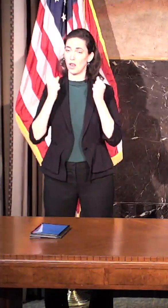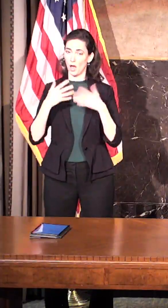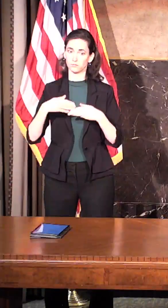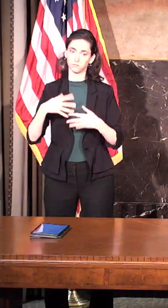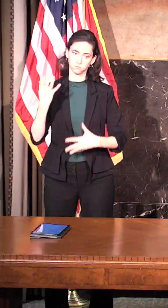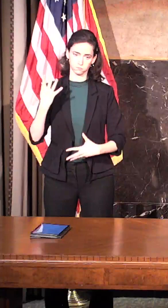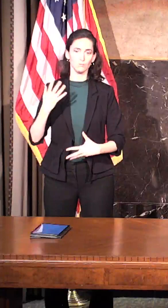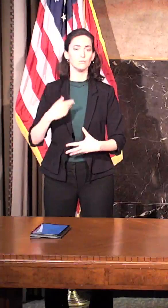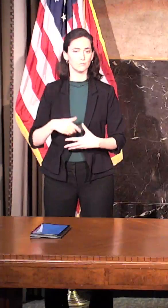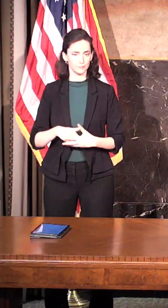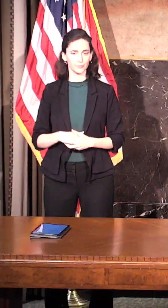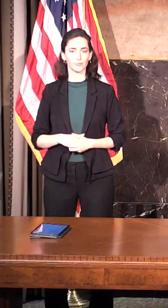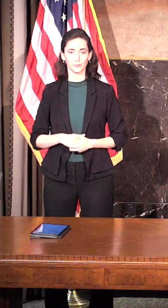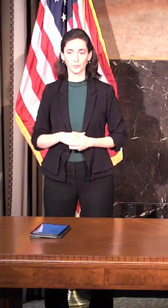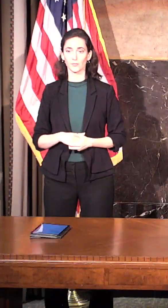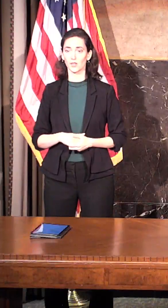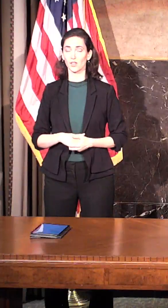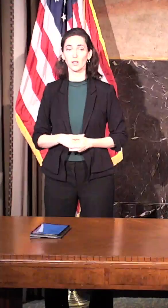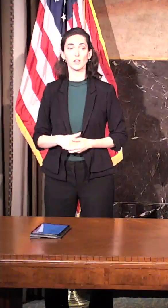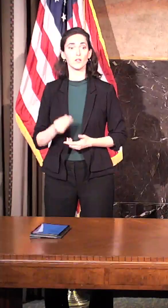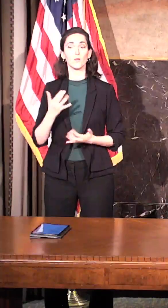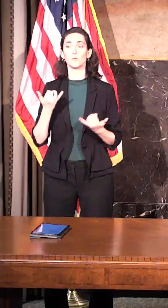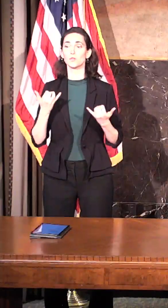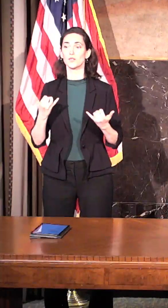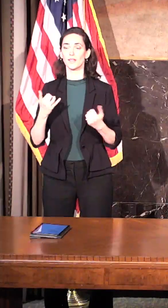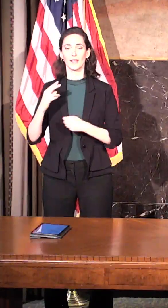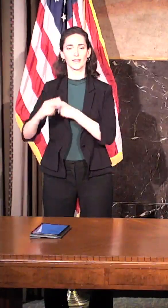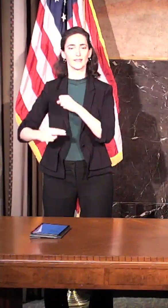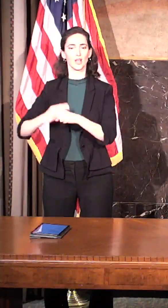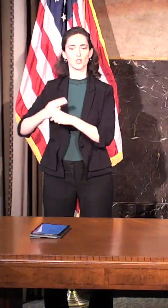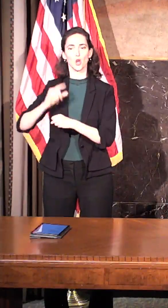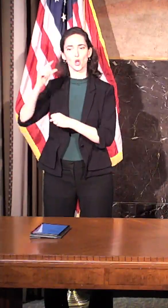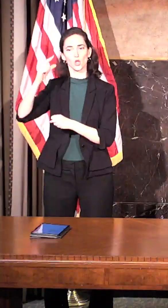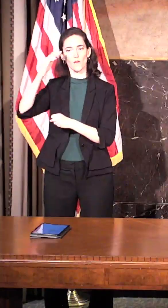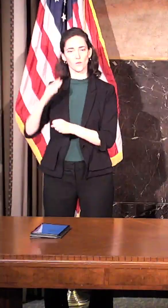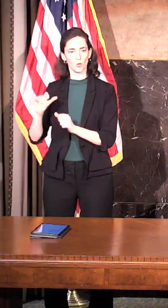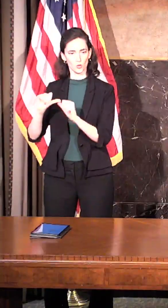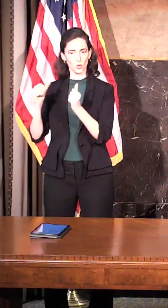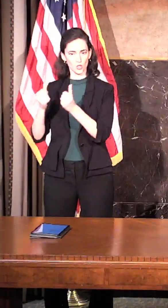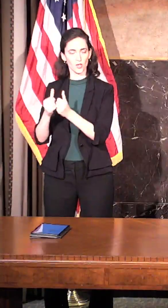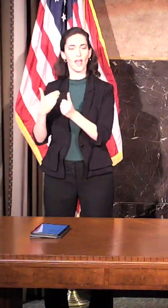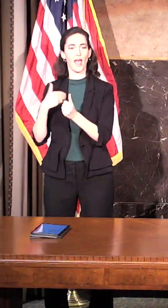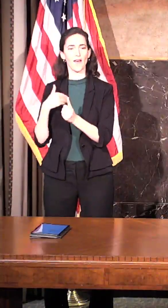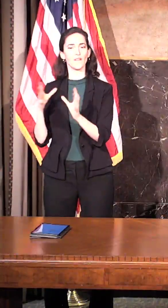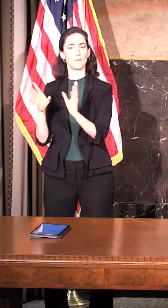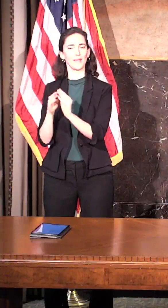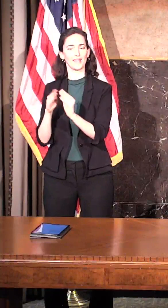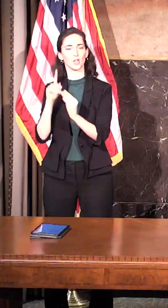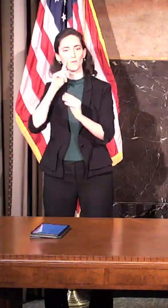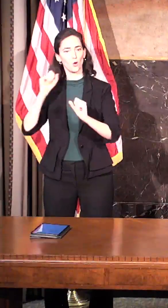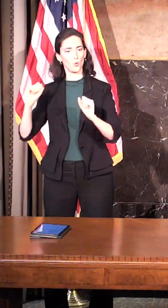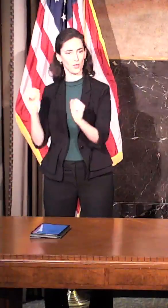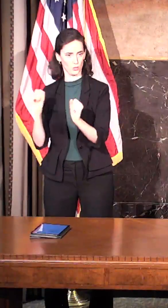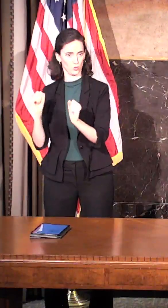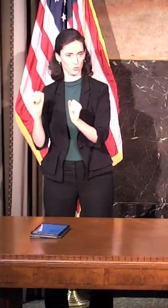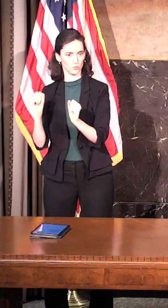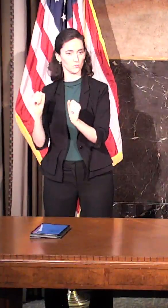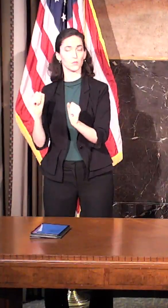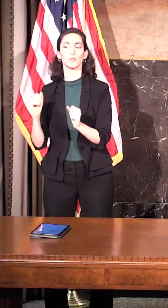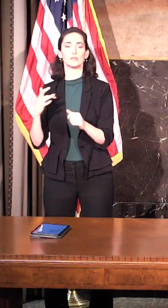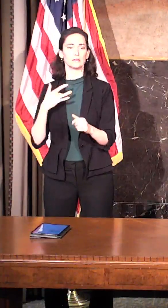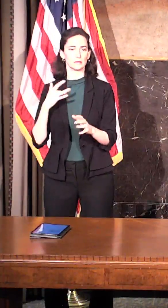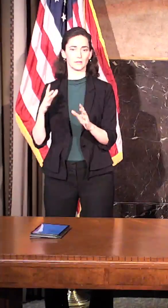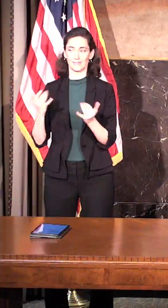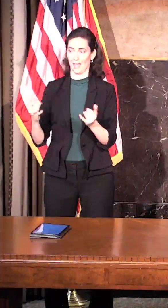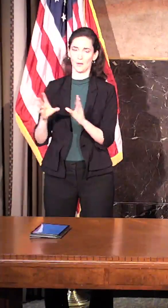and today the National Governors Association is having its winter meeting. It's a virtual meeting, and that's what I've been doing,